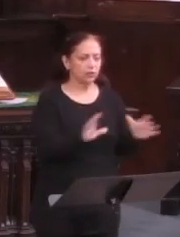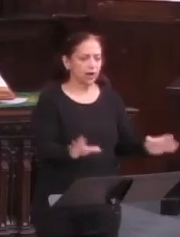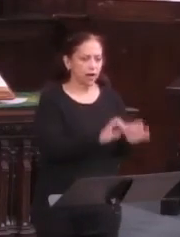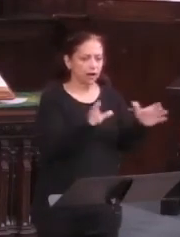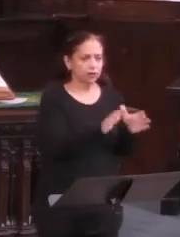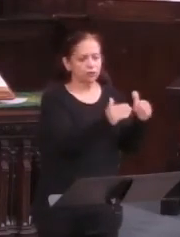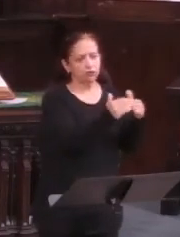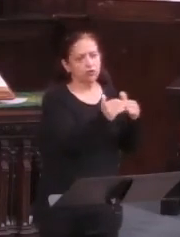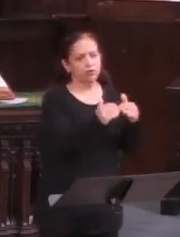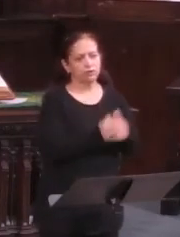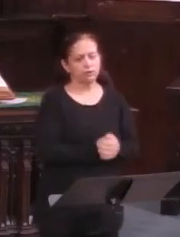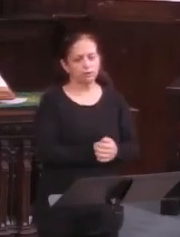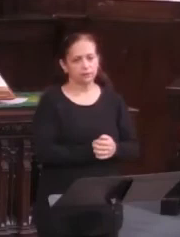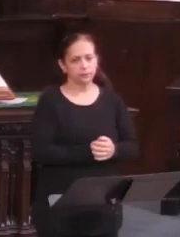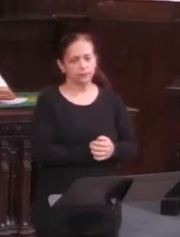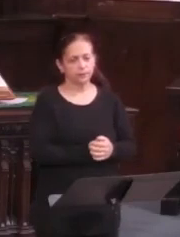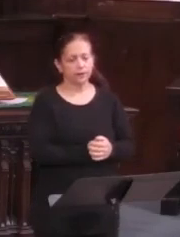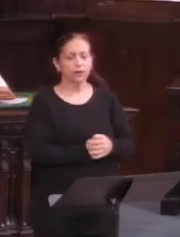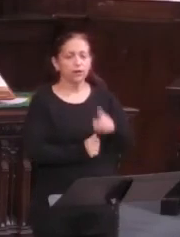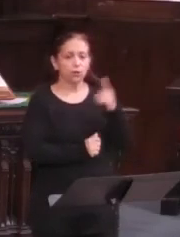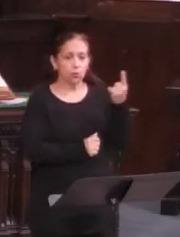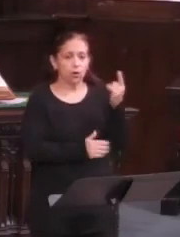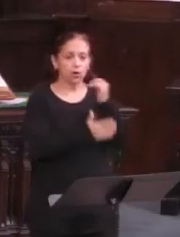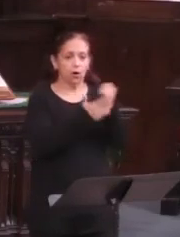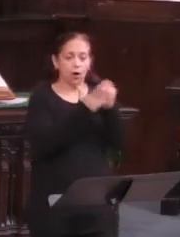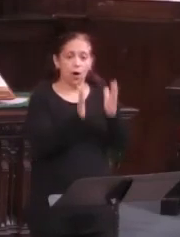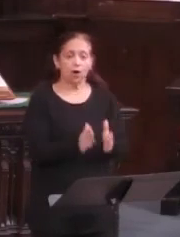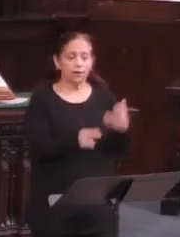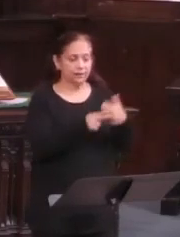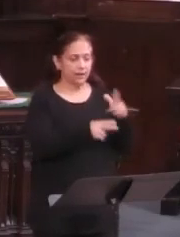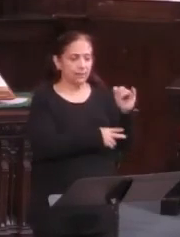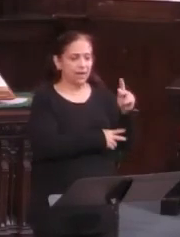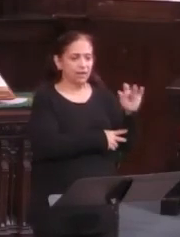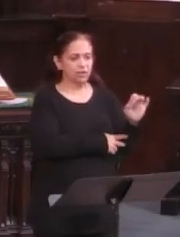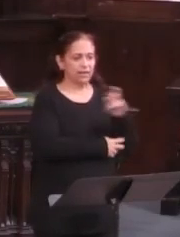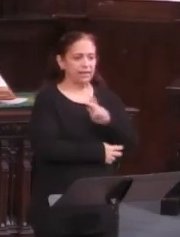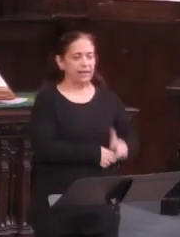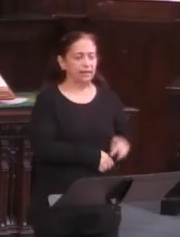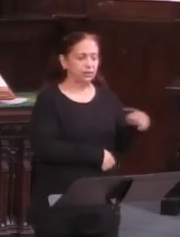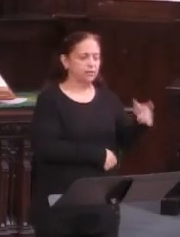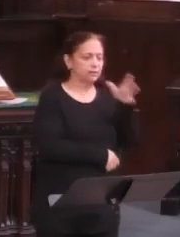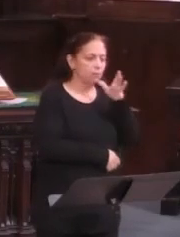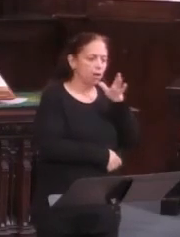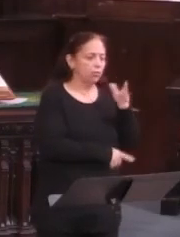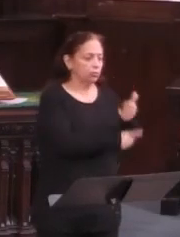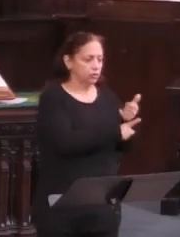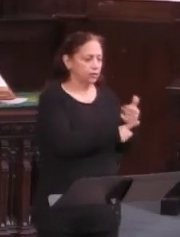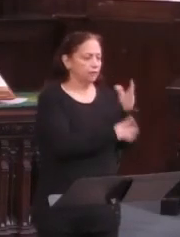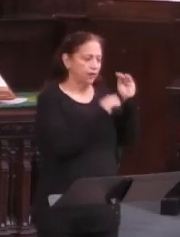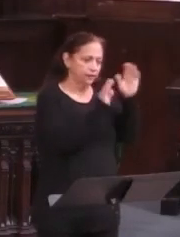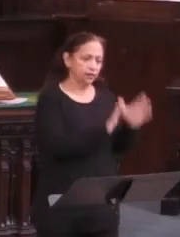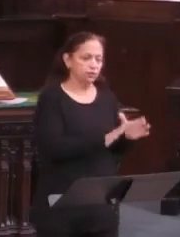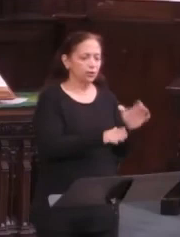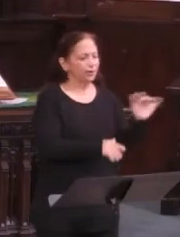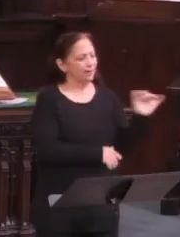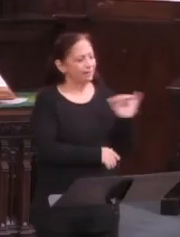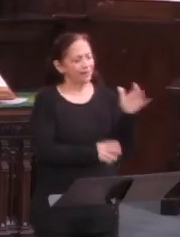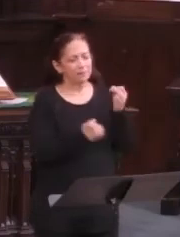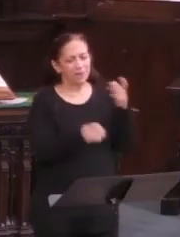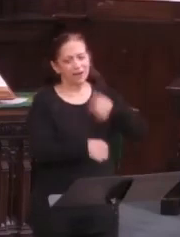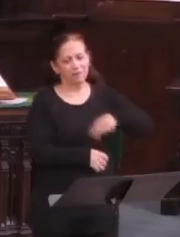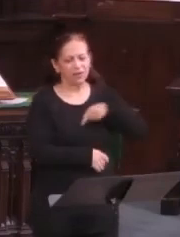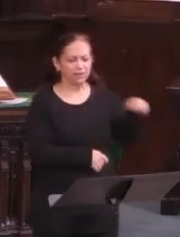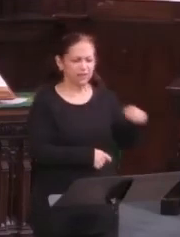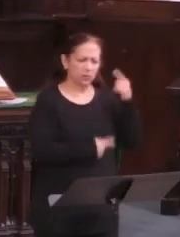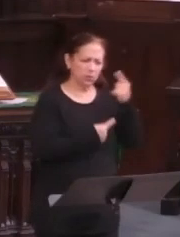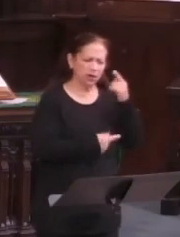justice. There's an artist named Angie King who is a mother and teacher. Like many of us, she has wondered how